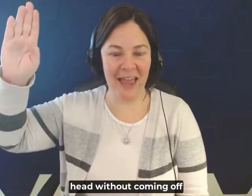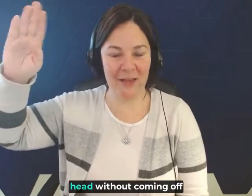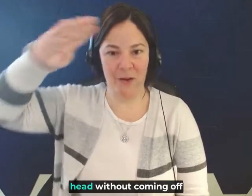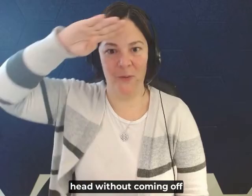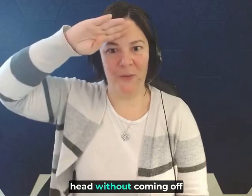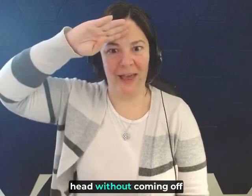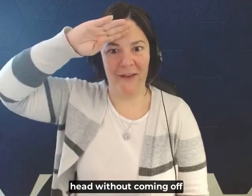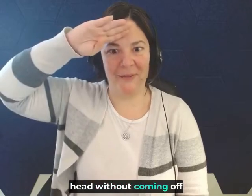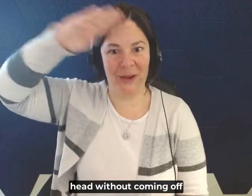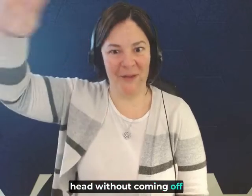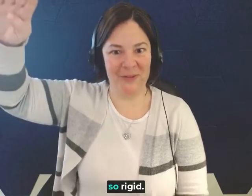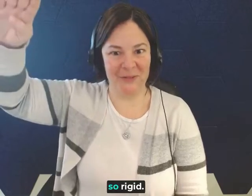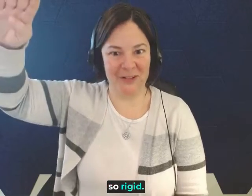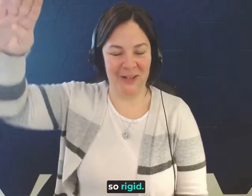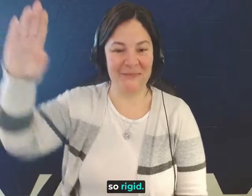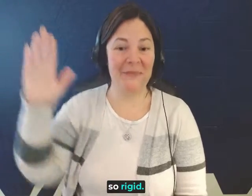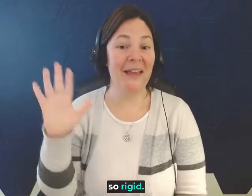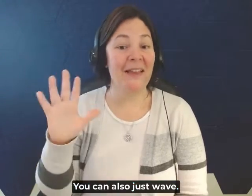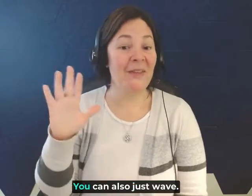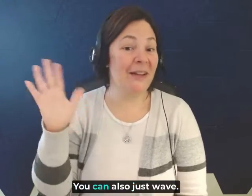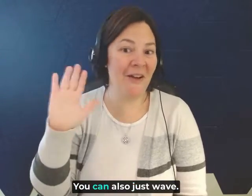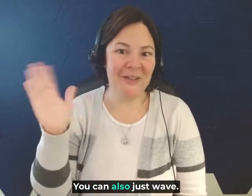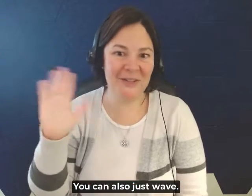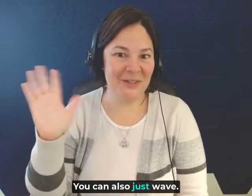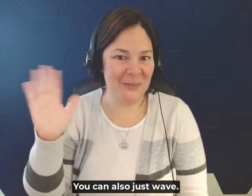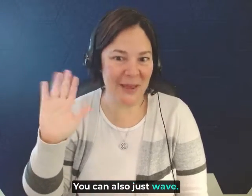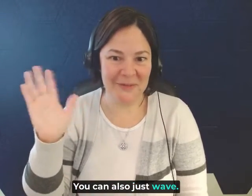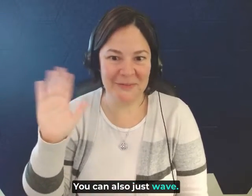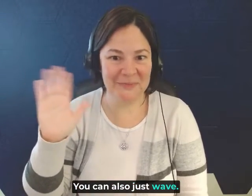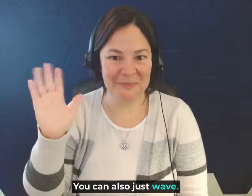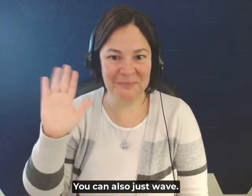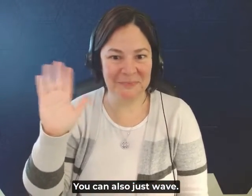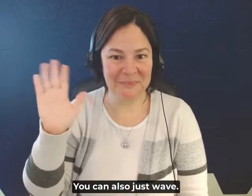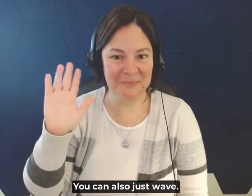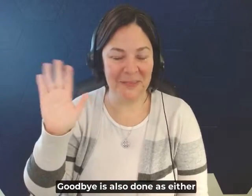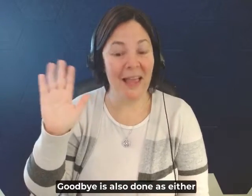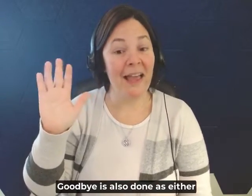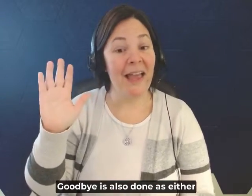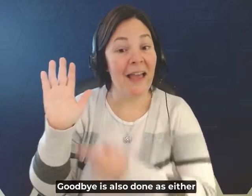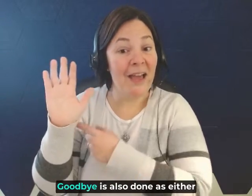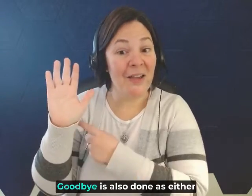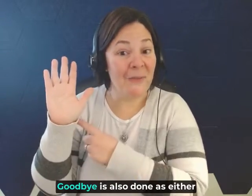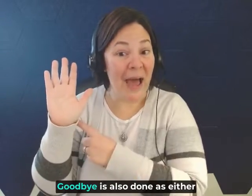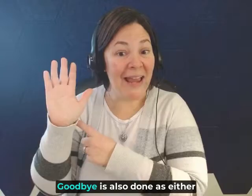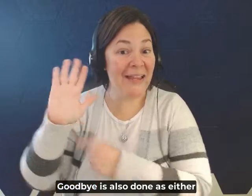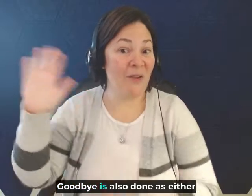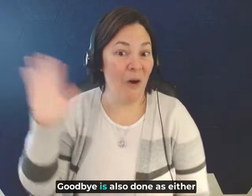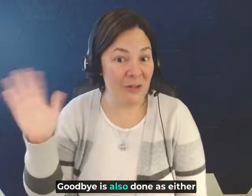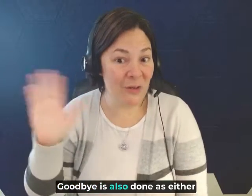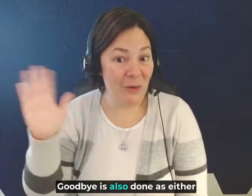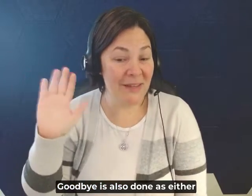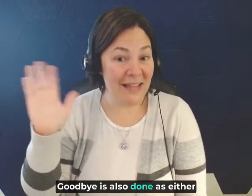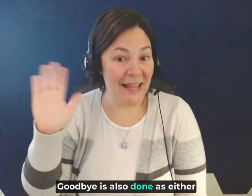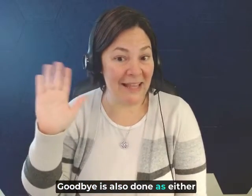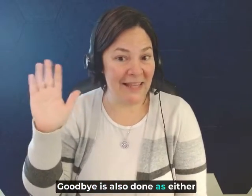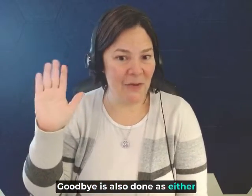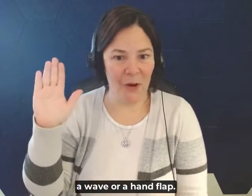without coming off so rigid. You can also just wave. Goodbye is also done as either a